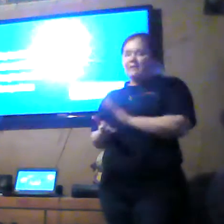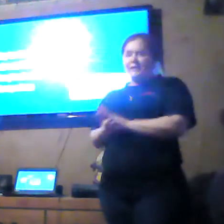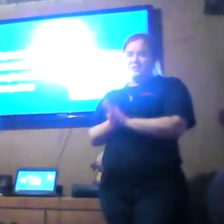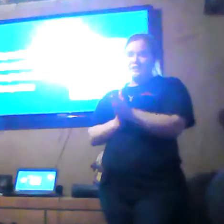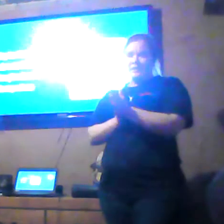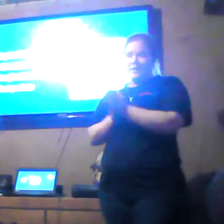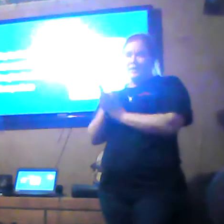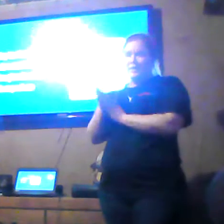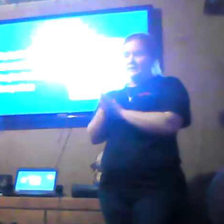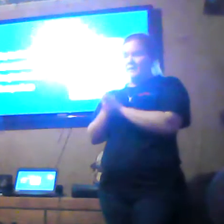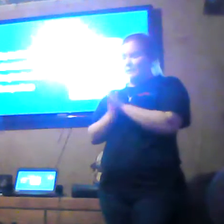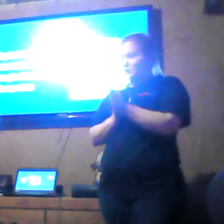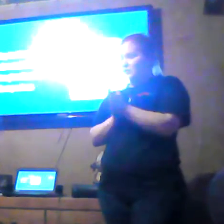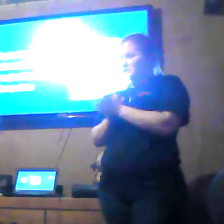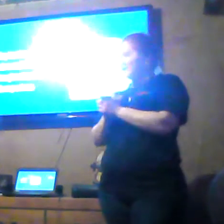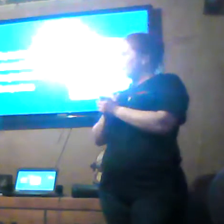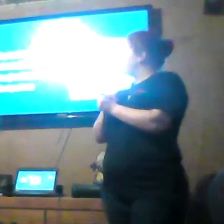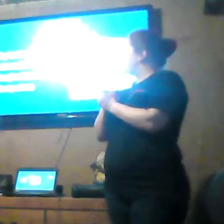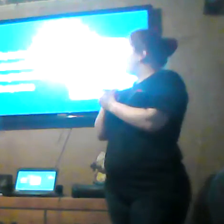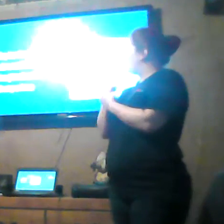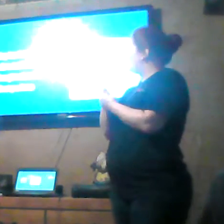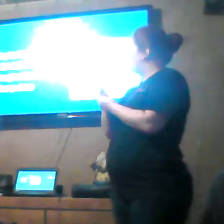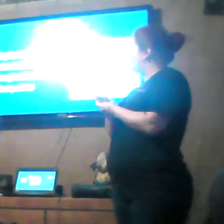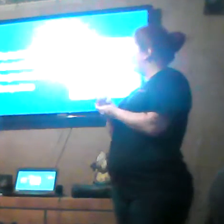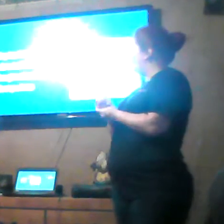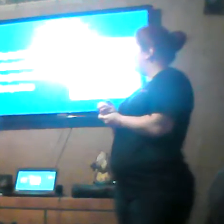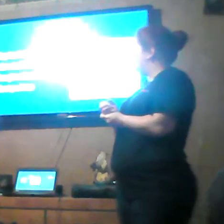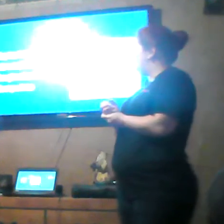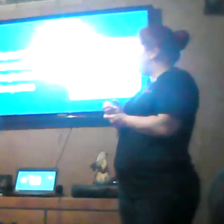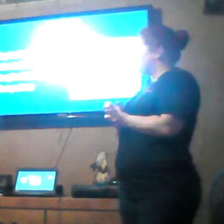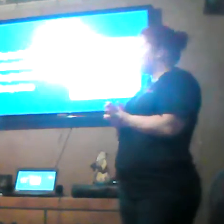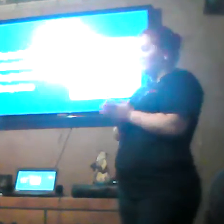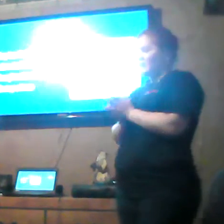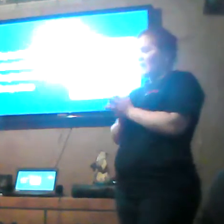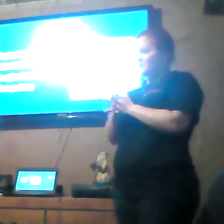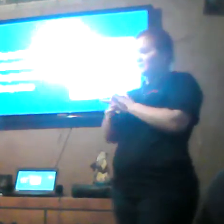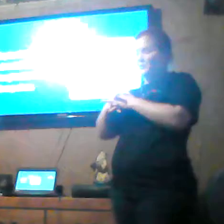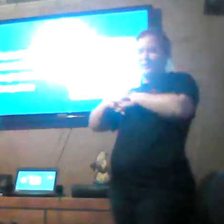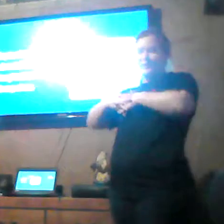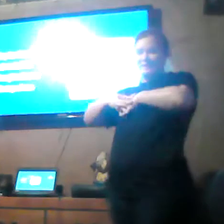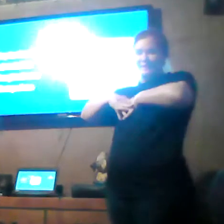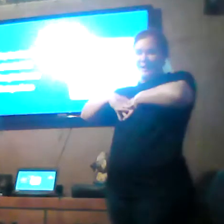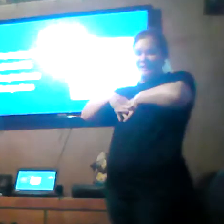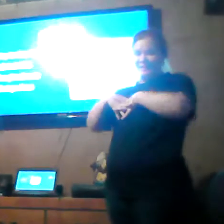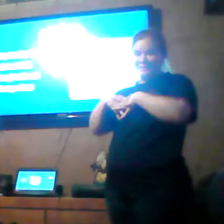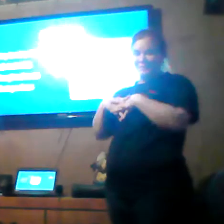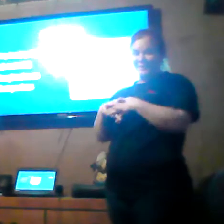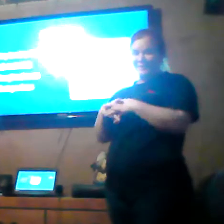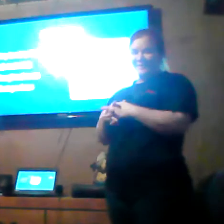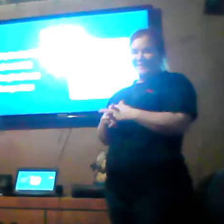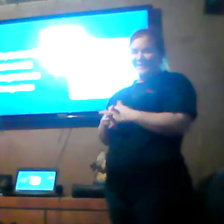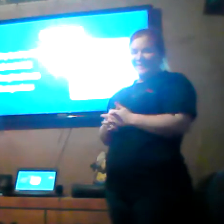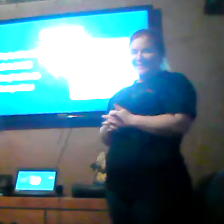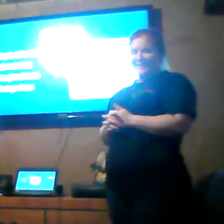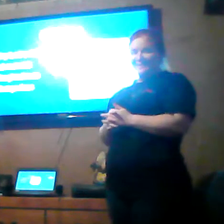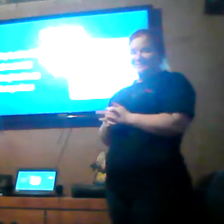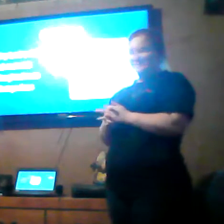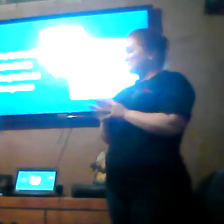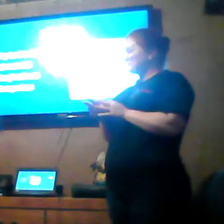Inhalation can occur in a laboratory setting or in a slaughterhouse or in a meatpacking industry. Um,